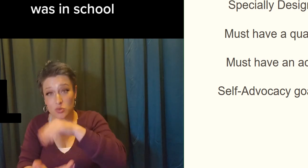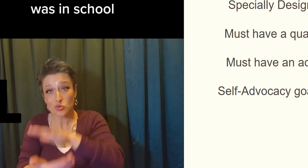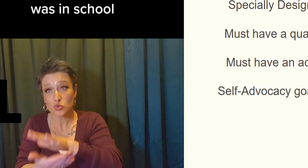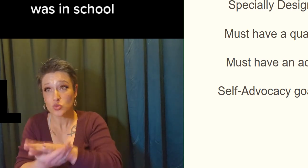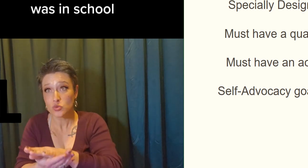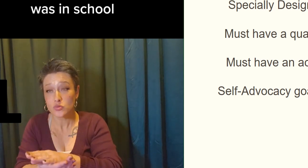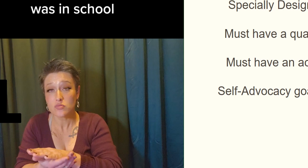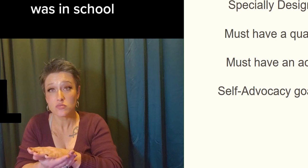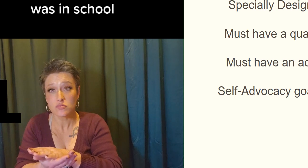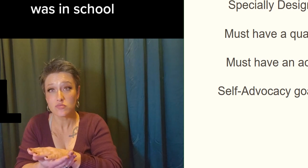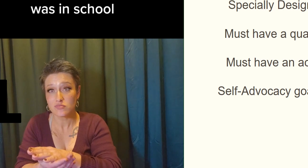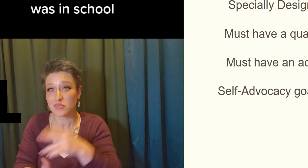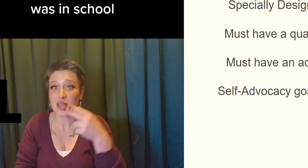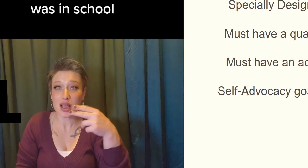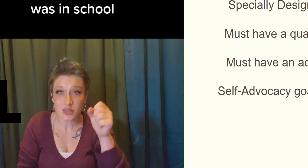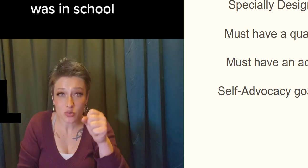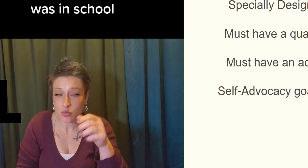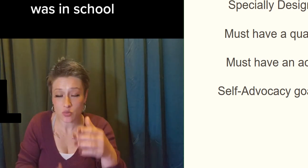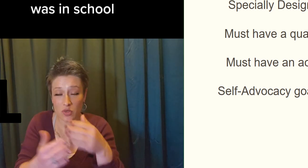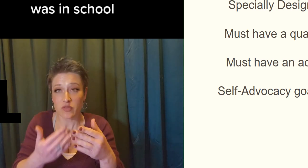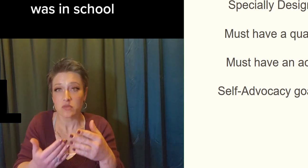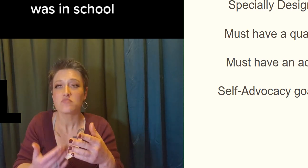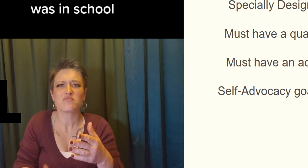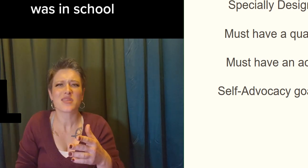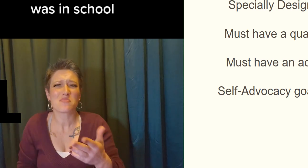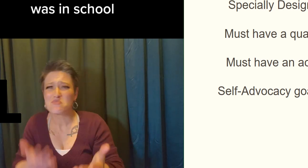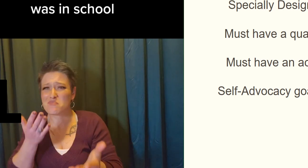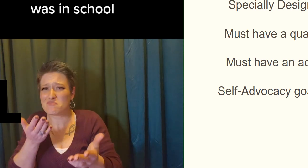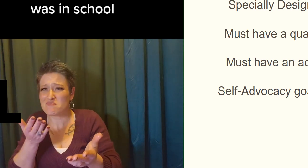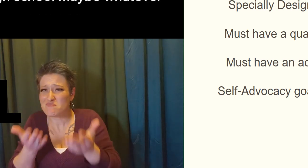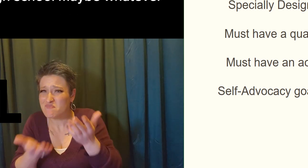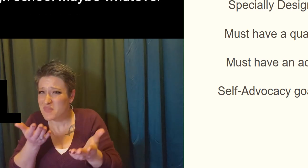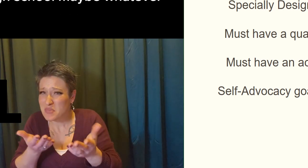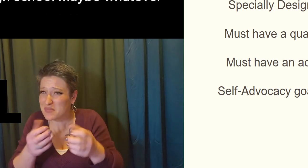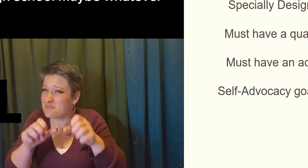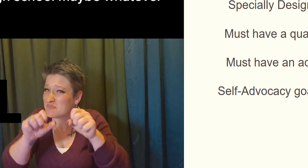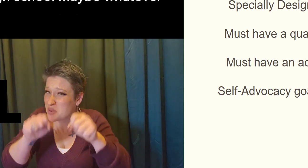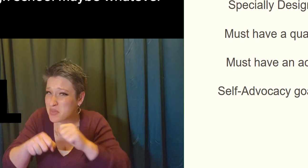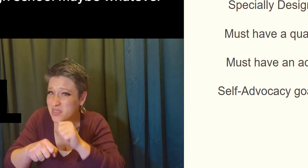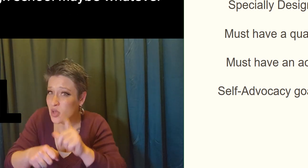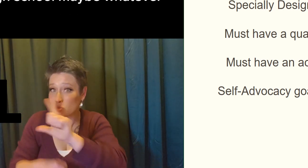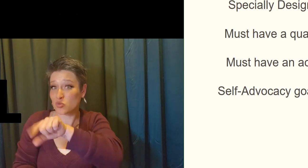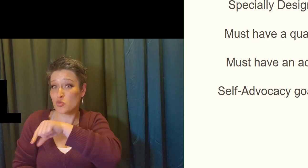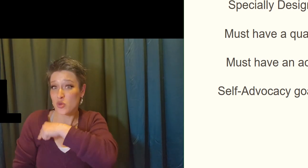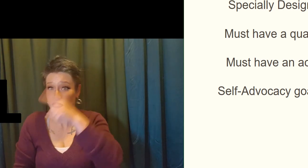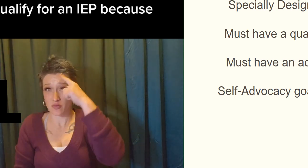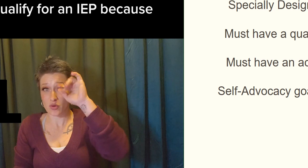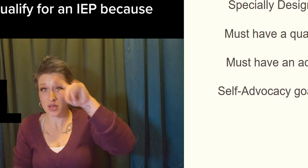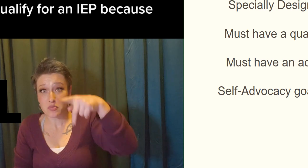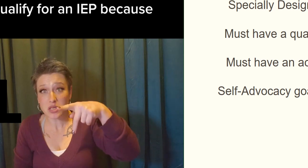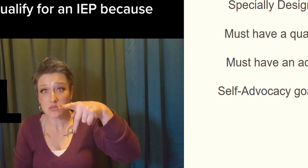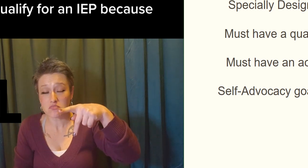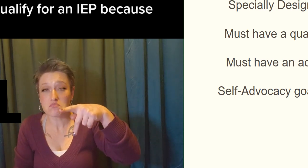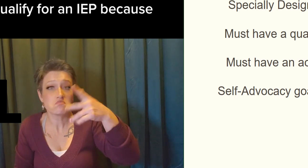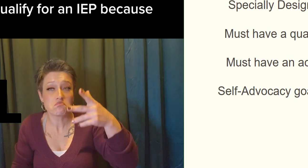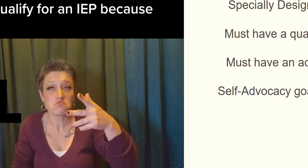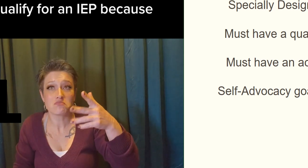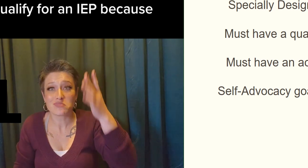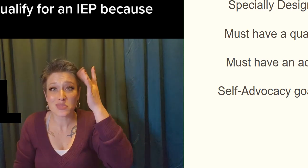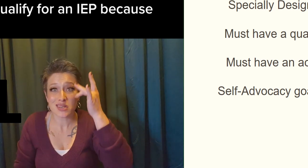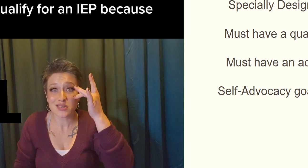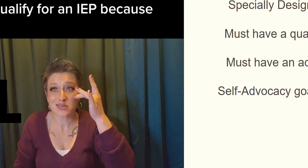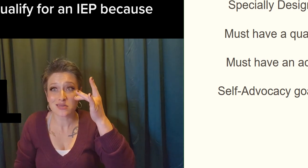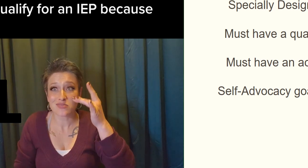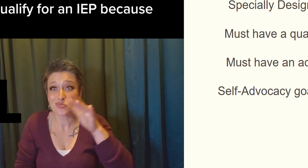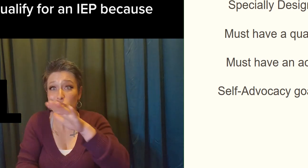And for me, it meant that if I was in school, high school, maybe, whatever, I probably wouldn't qualify